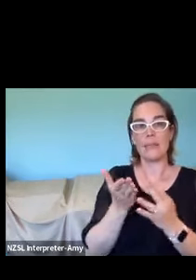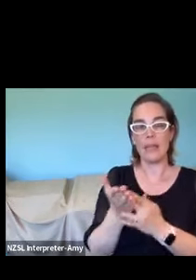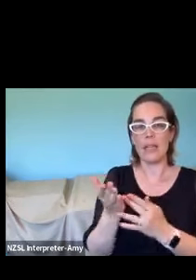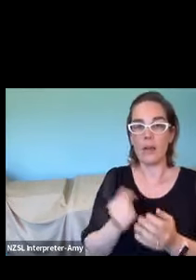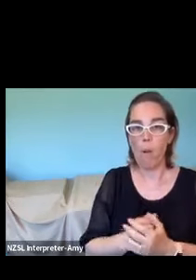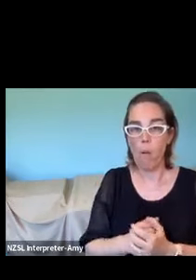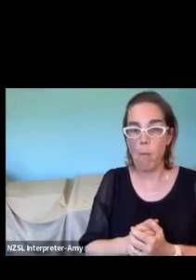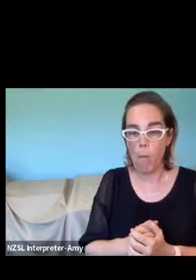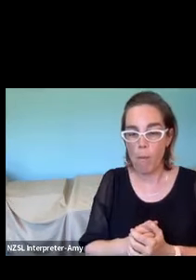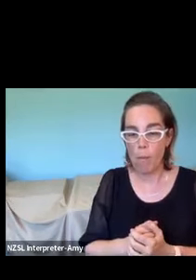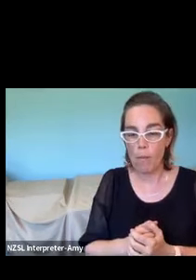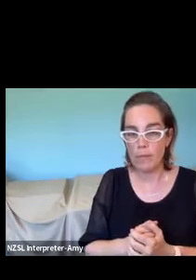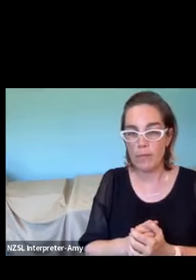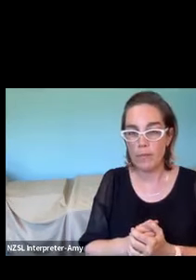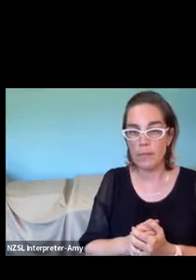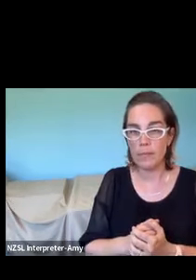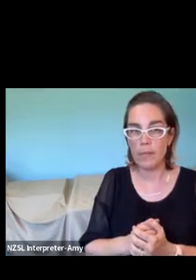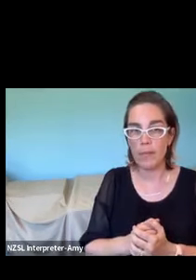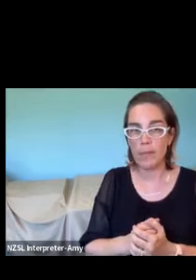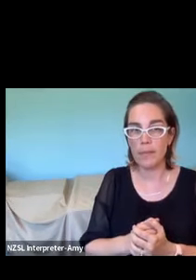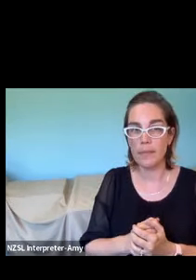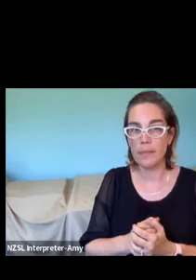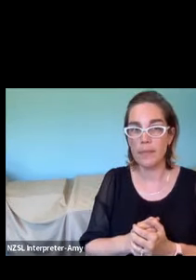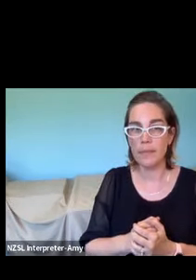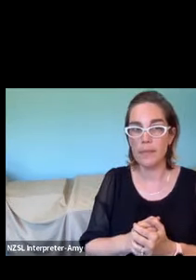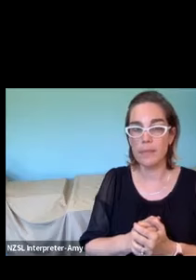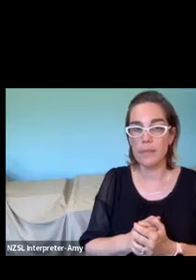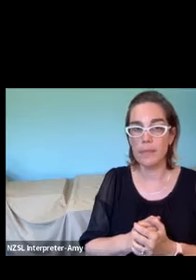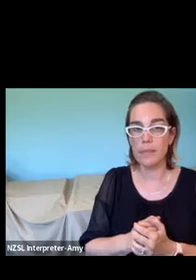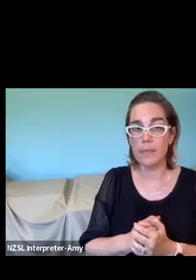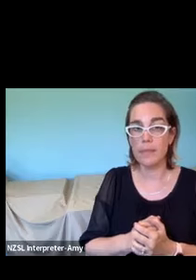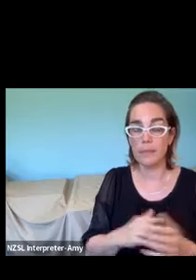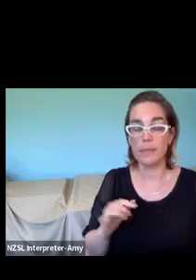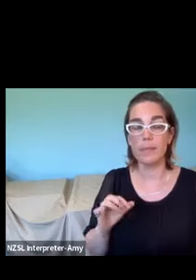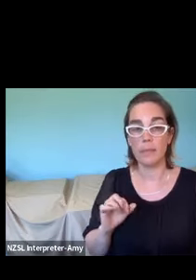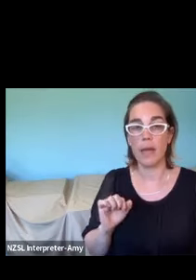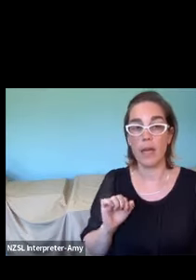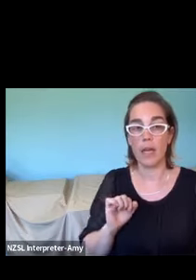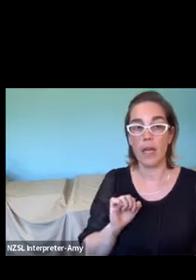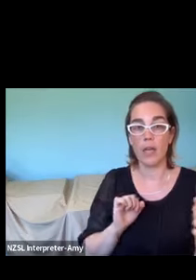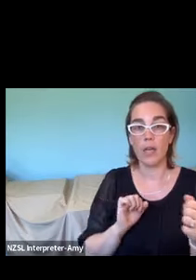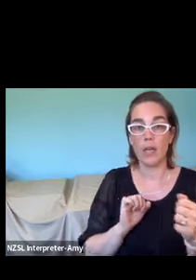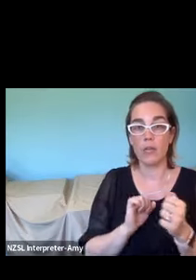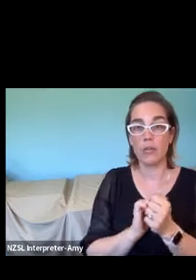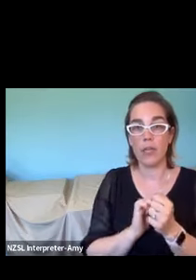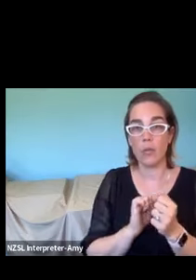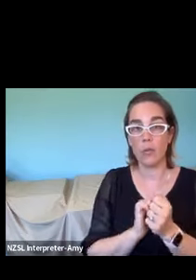Well, I agree with the accessibility bill that it meets.